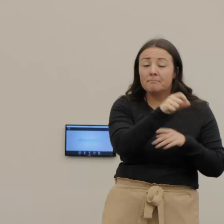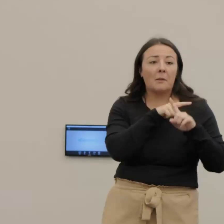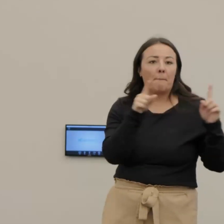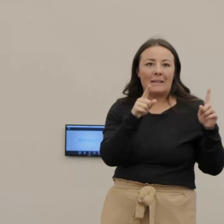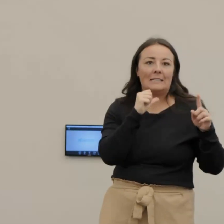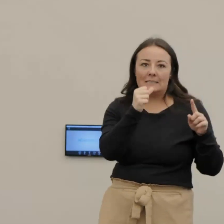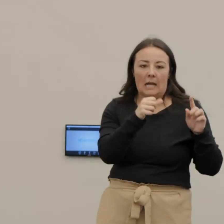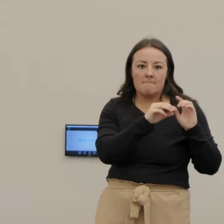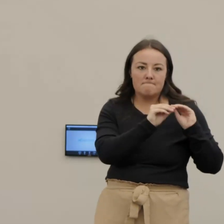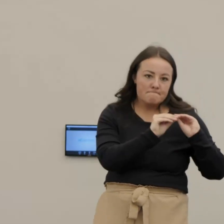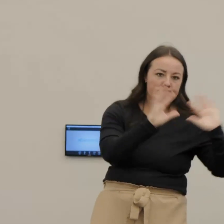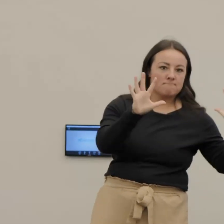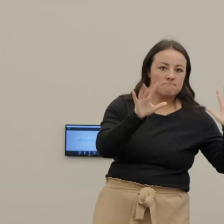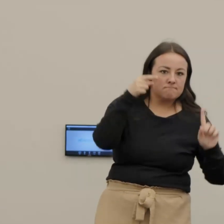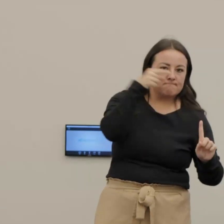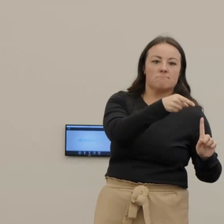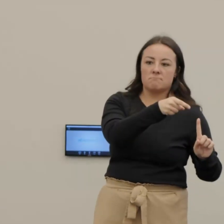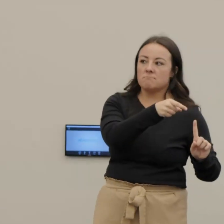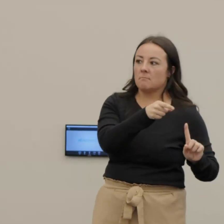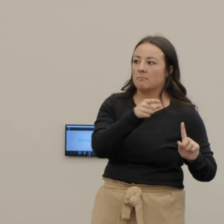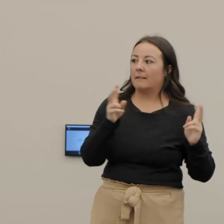It doesn't stand out.